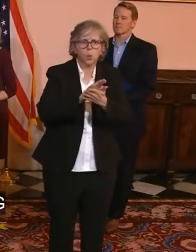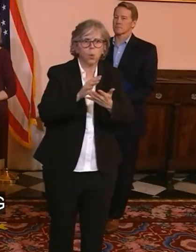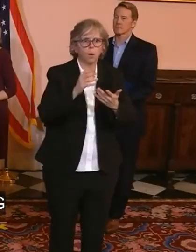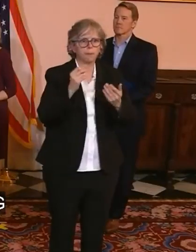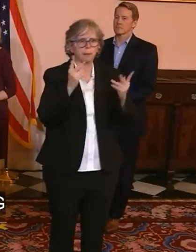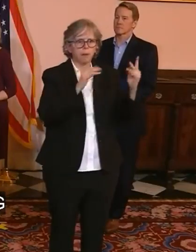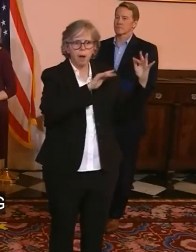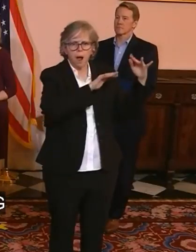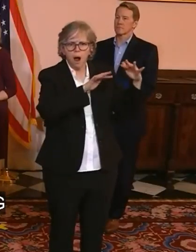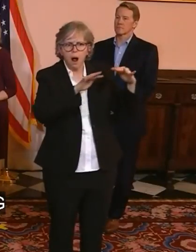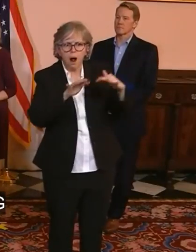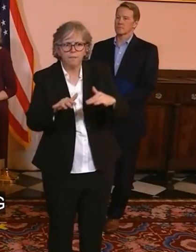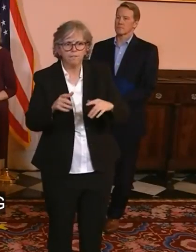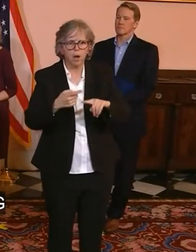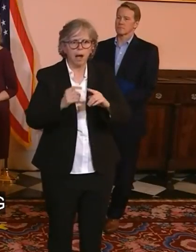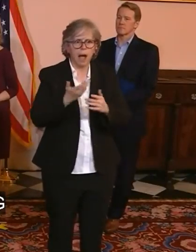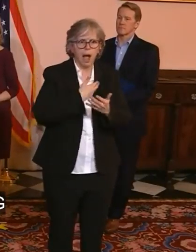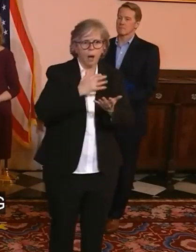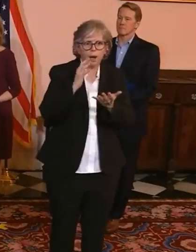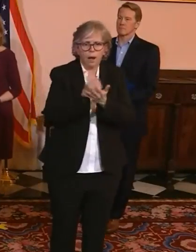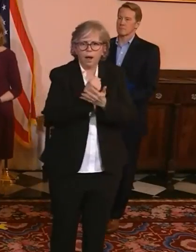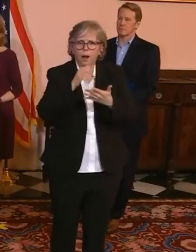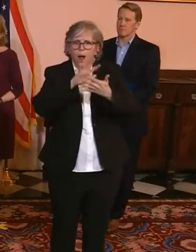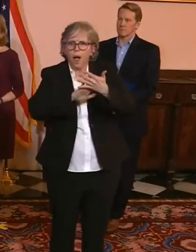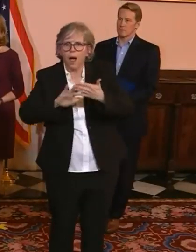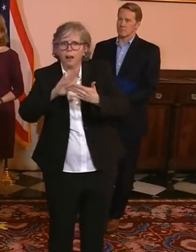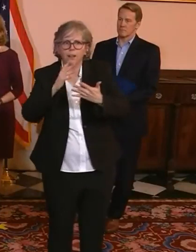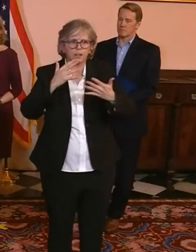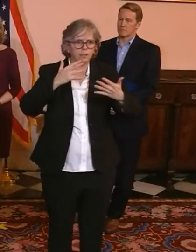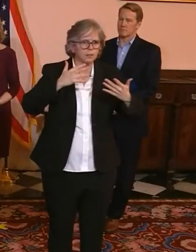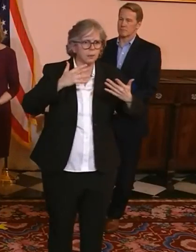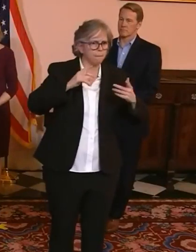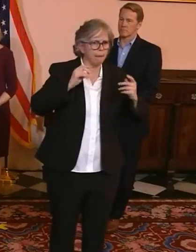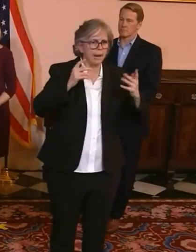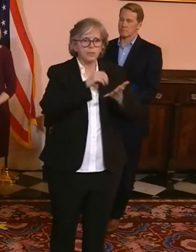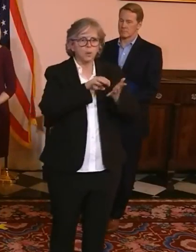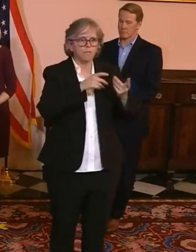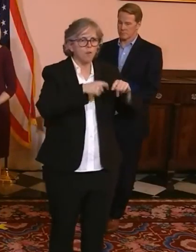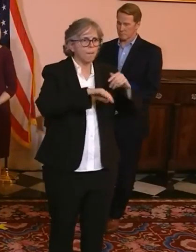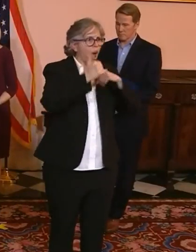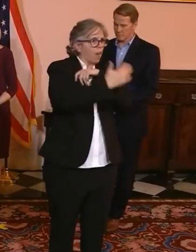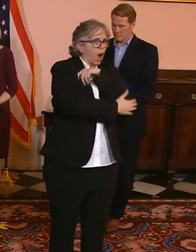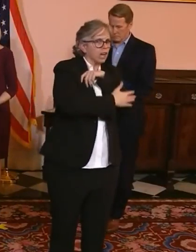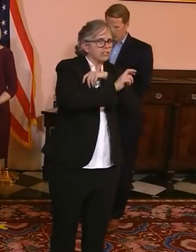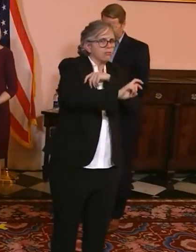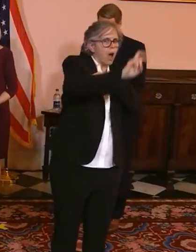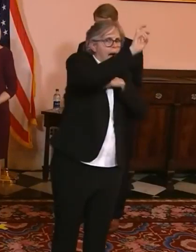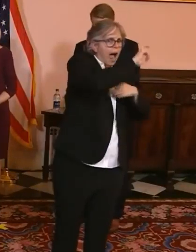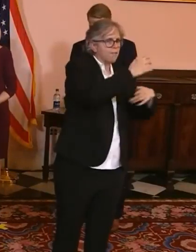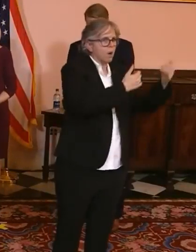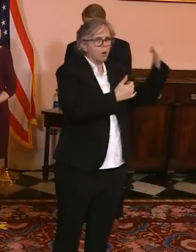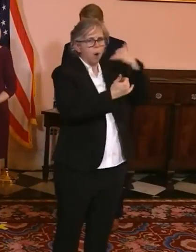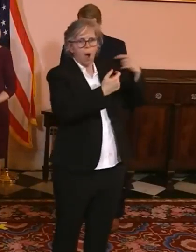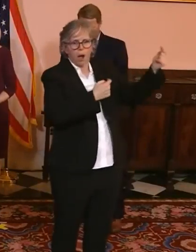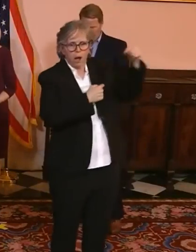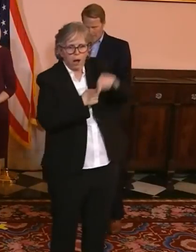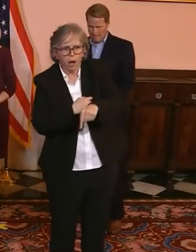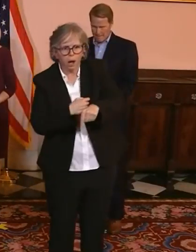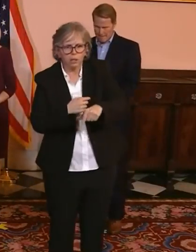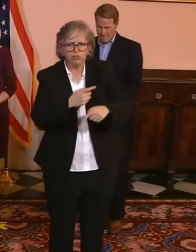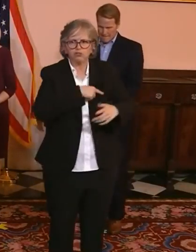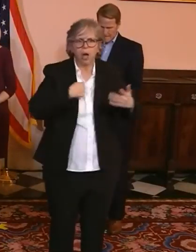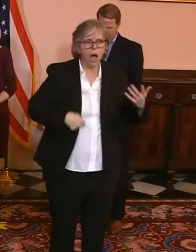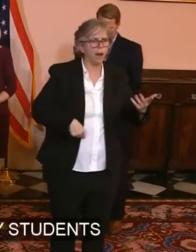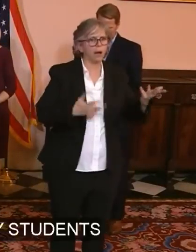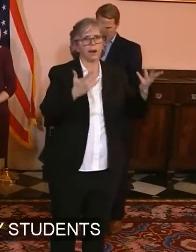arts colleges. And so we were having many students and faculty who had traveled. We had Chinese American citizens and others